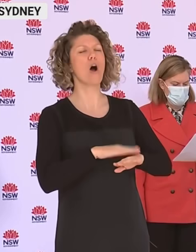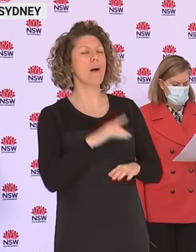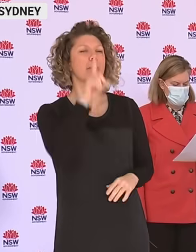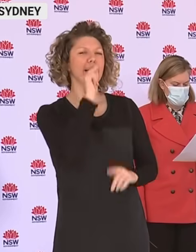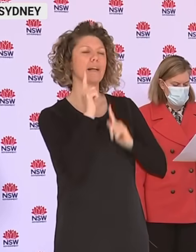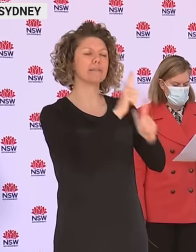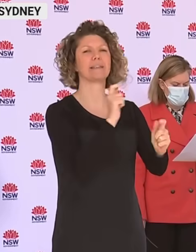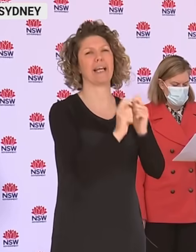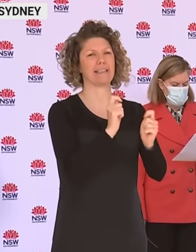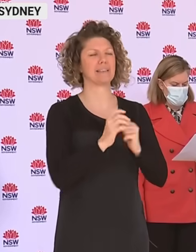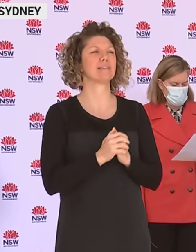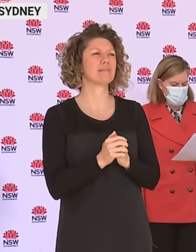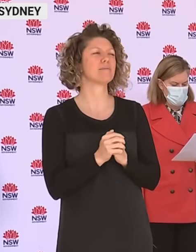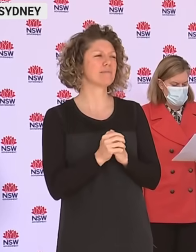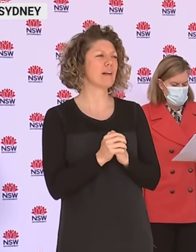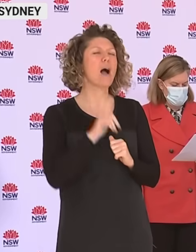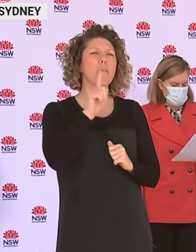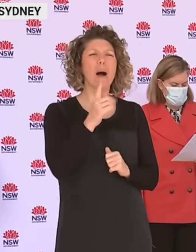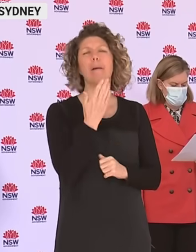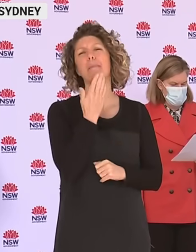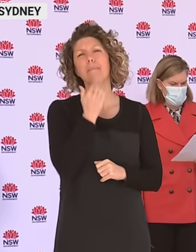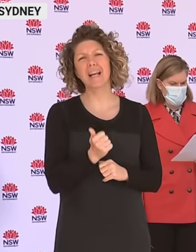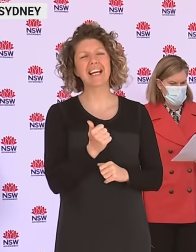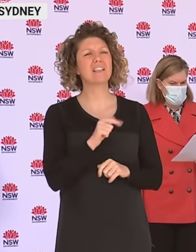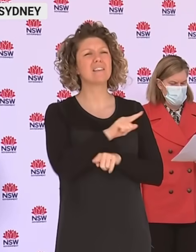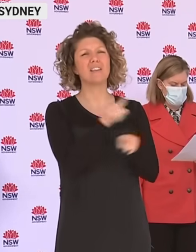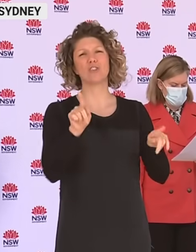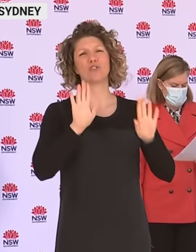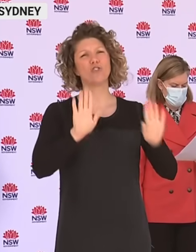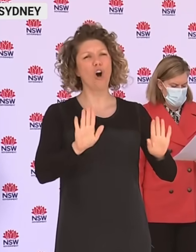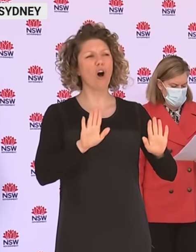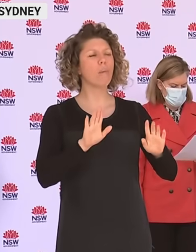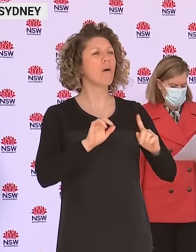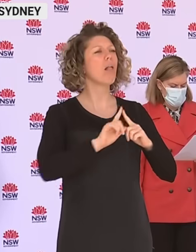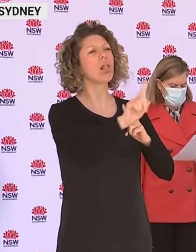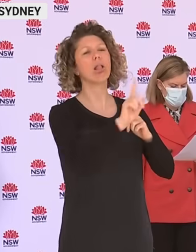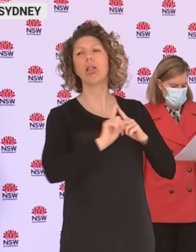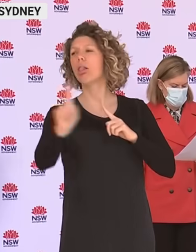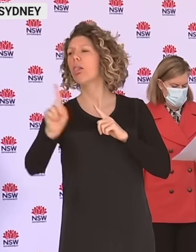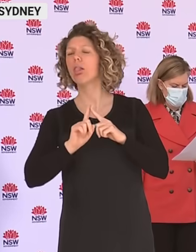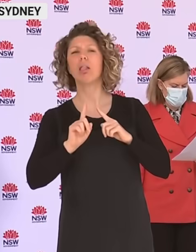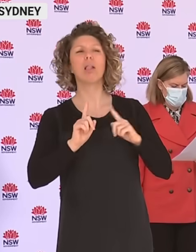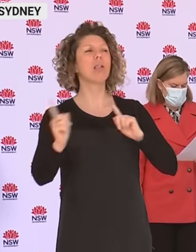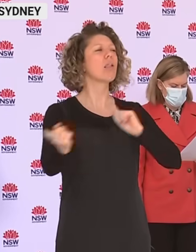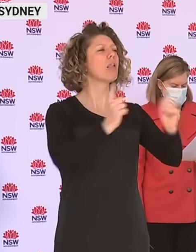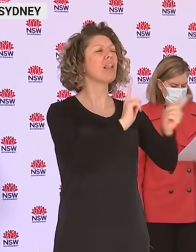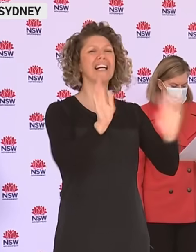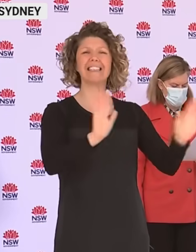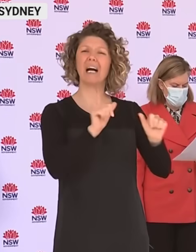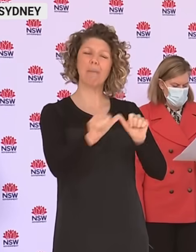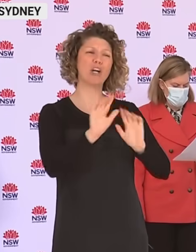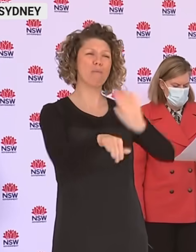testing done. But in the main, we just need people to stop moving around. And whilst we know that southwestern Sydney has the bulk